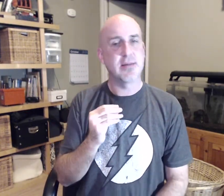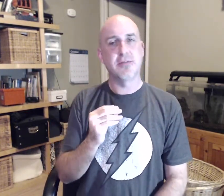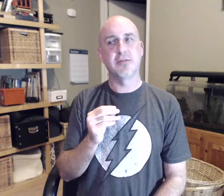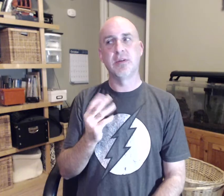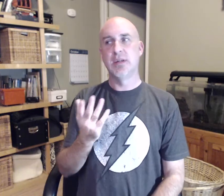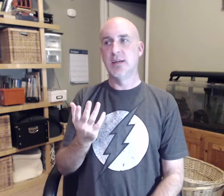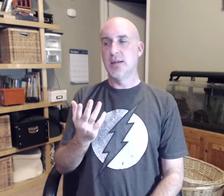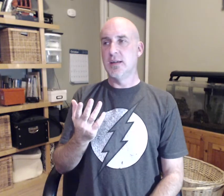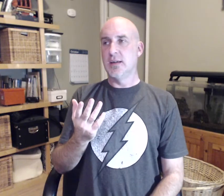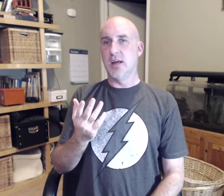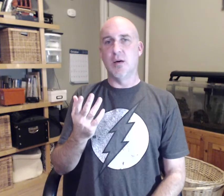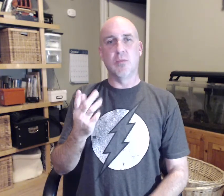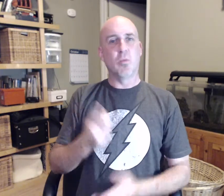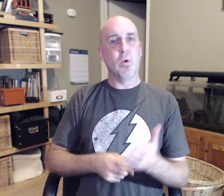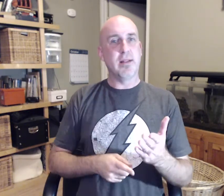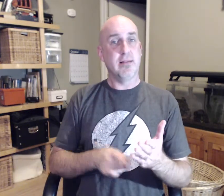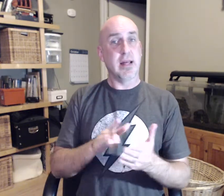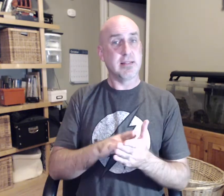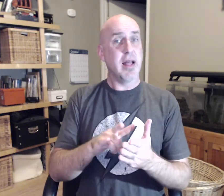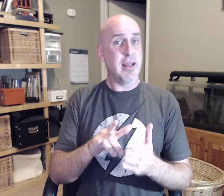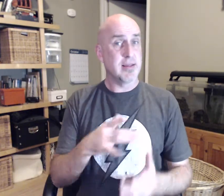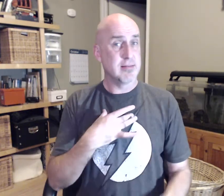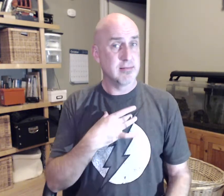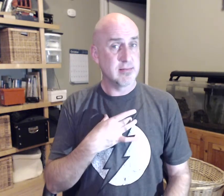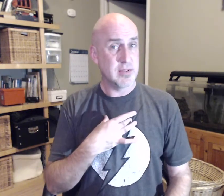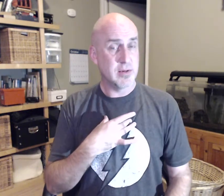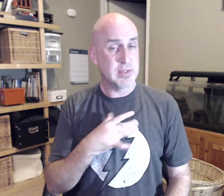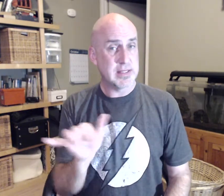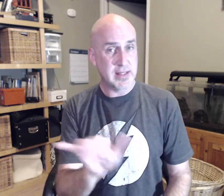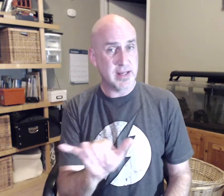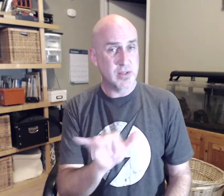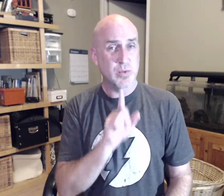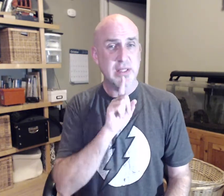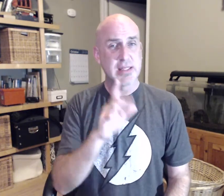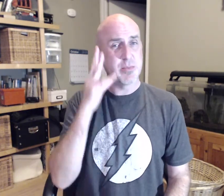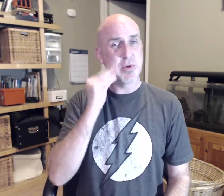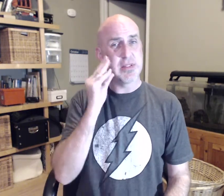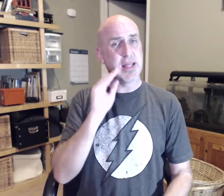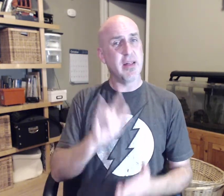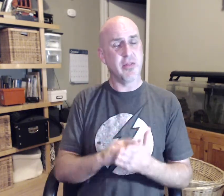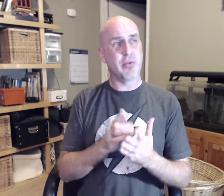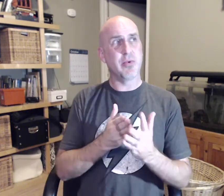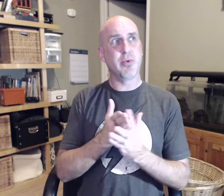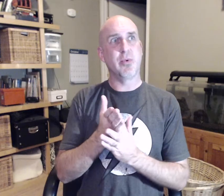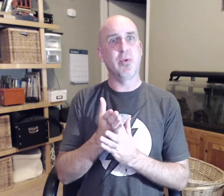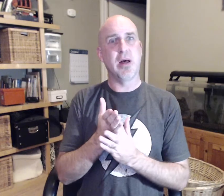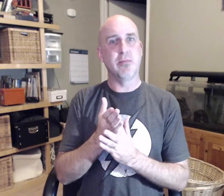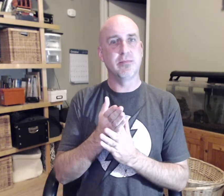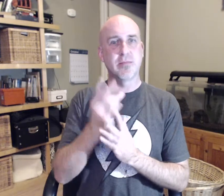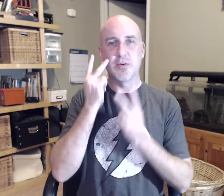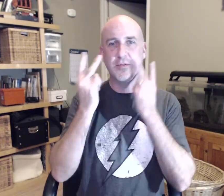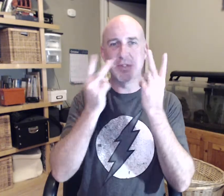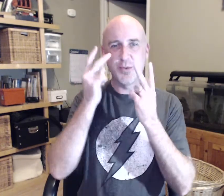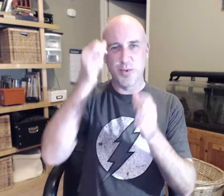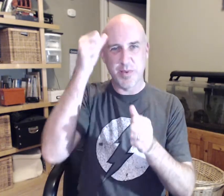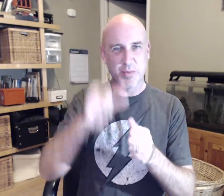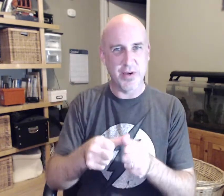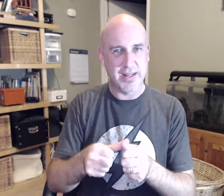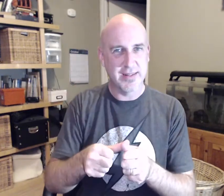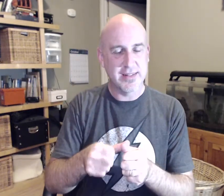of what that's like. You know, what that's like to really experience that through your visual memory